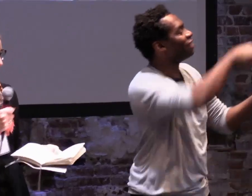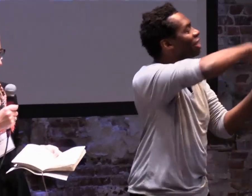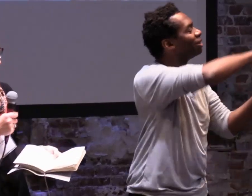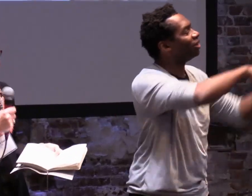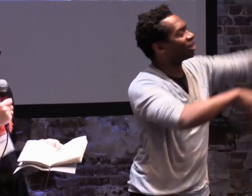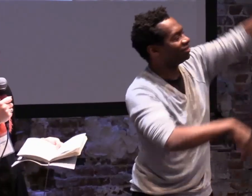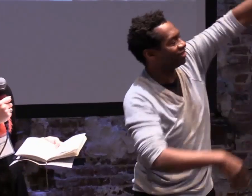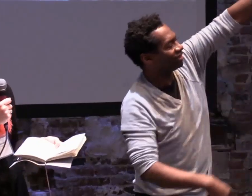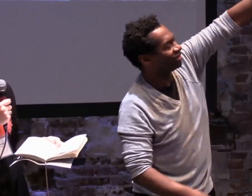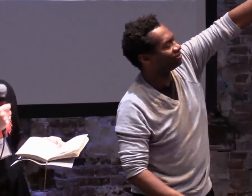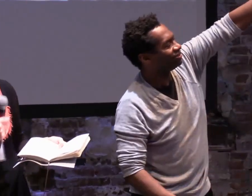Can you stand?